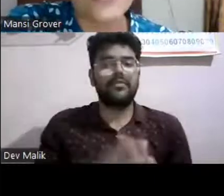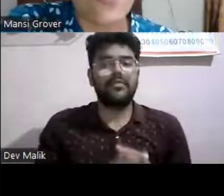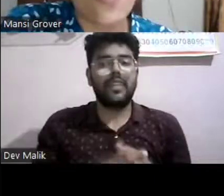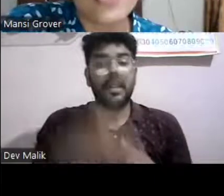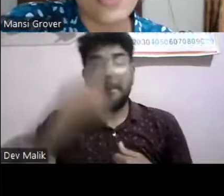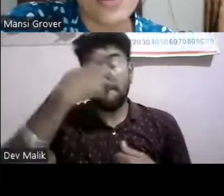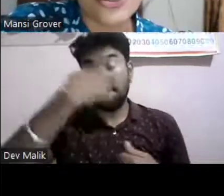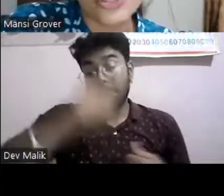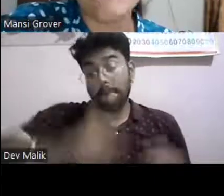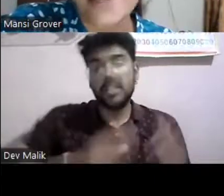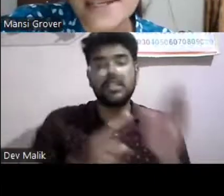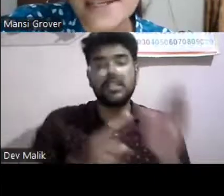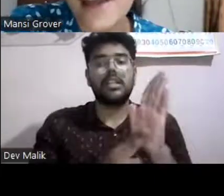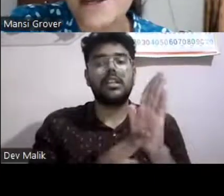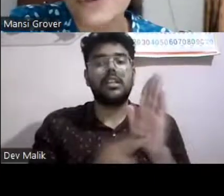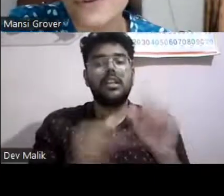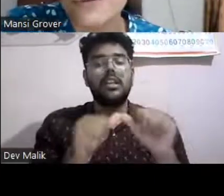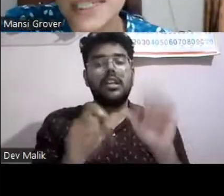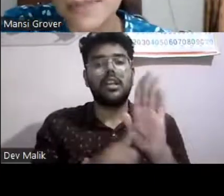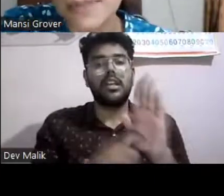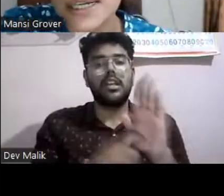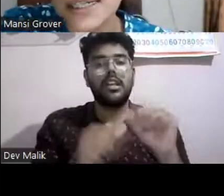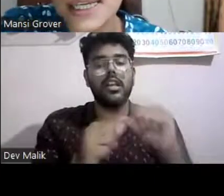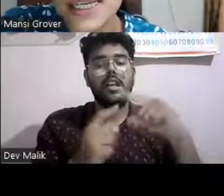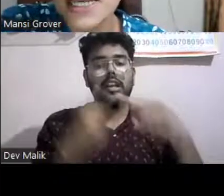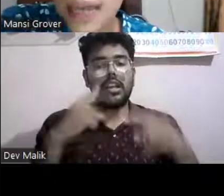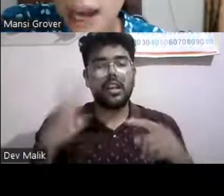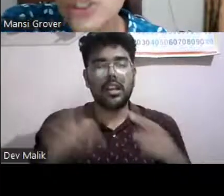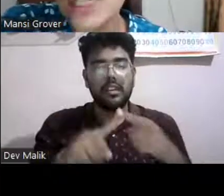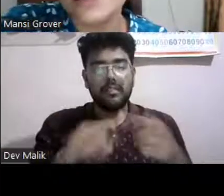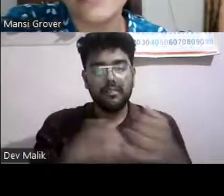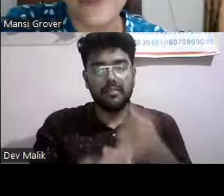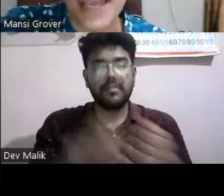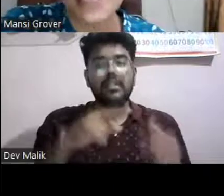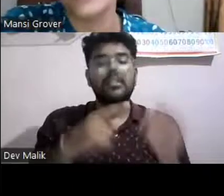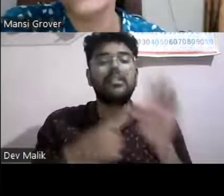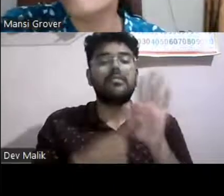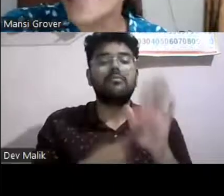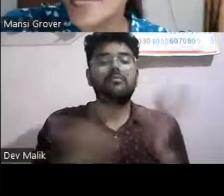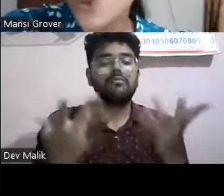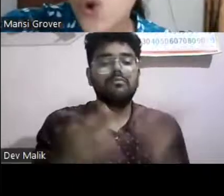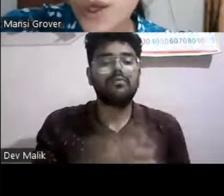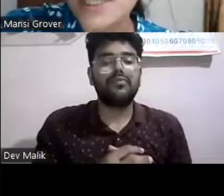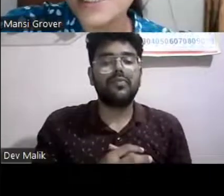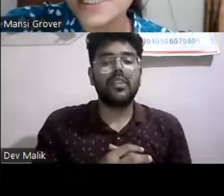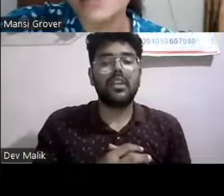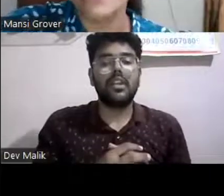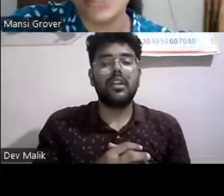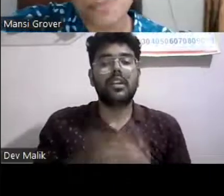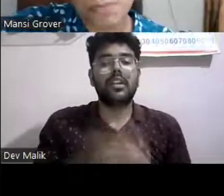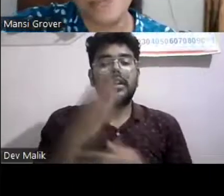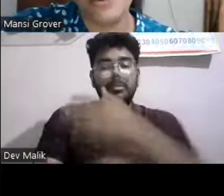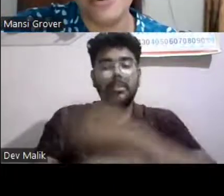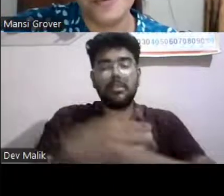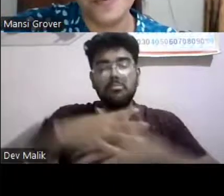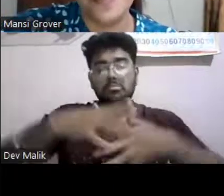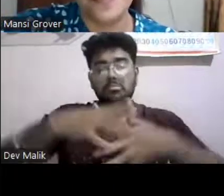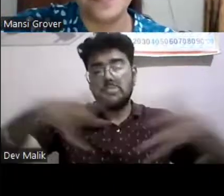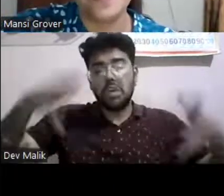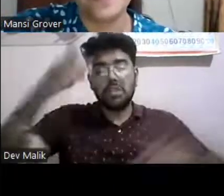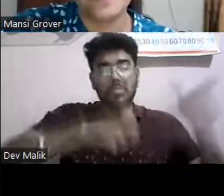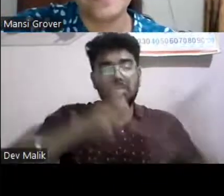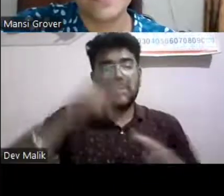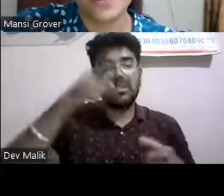of an overarching meta-narrative of disability, largely defined by non-disabled people.